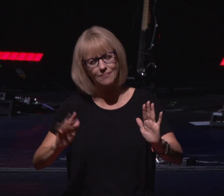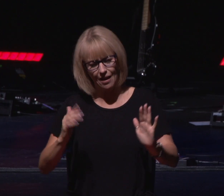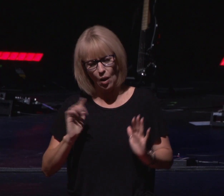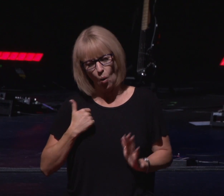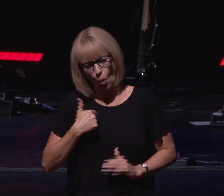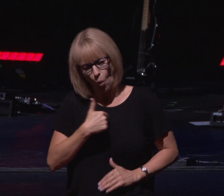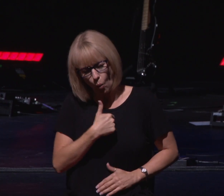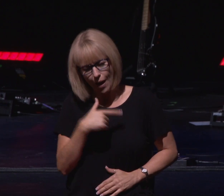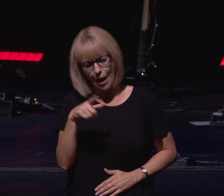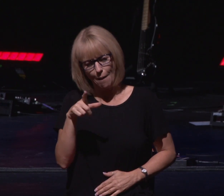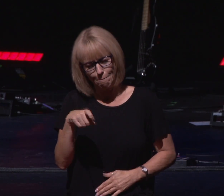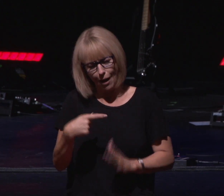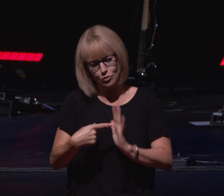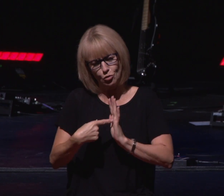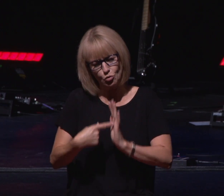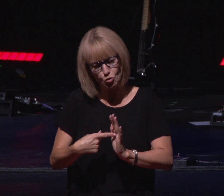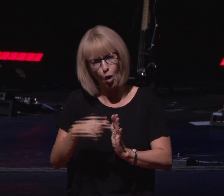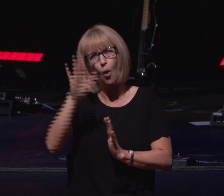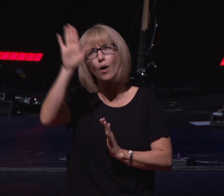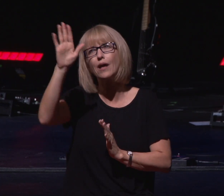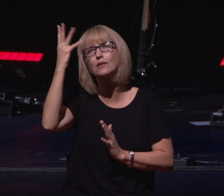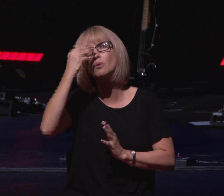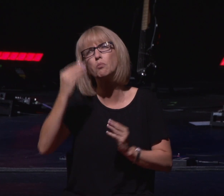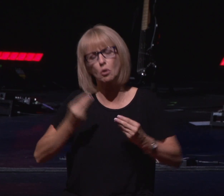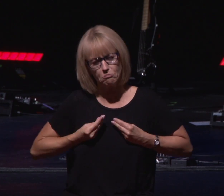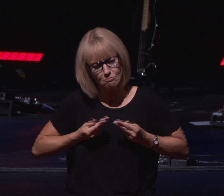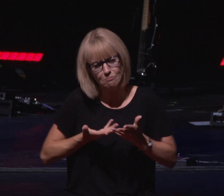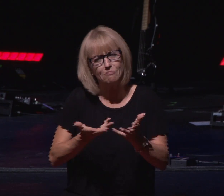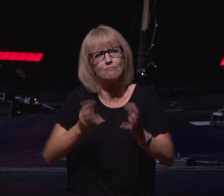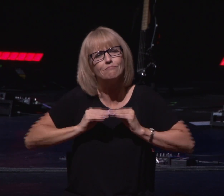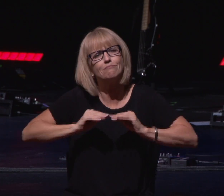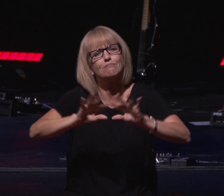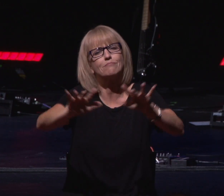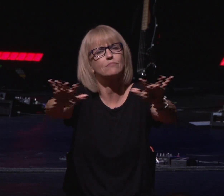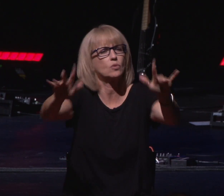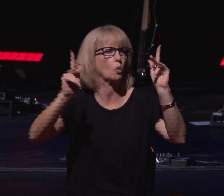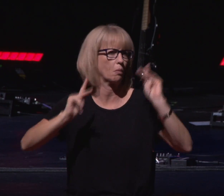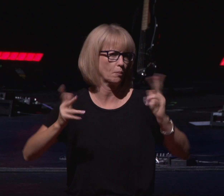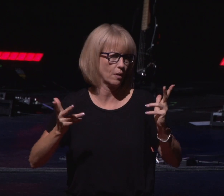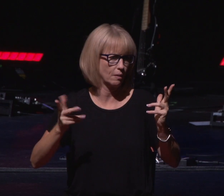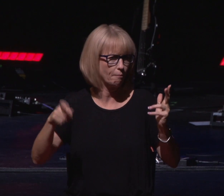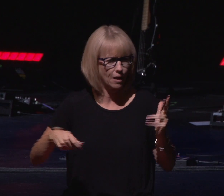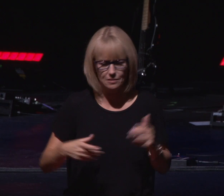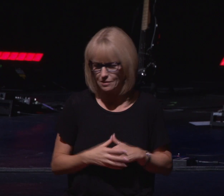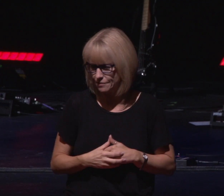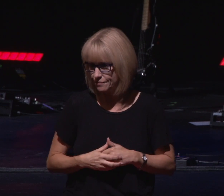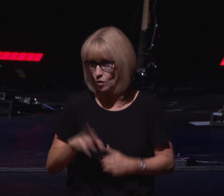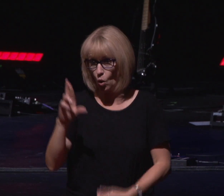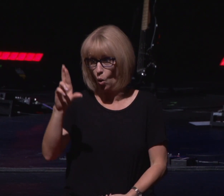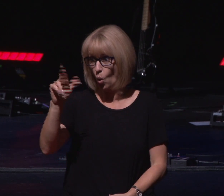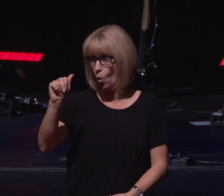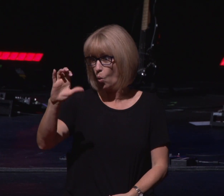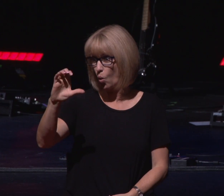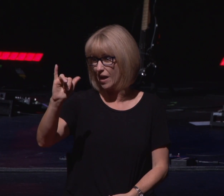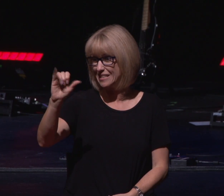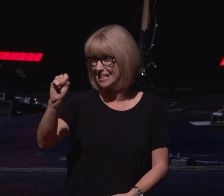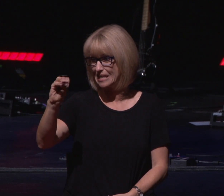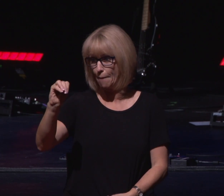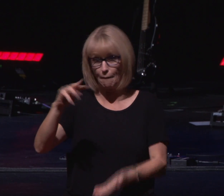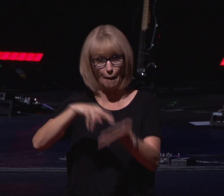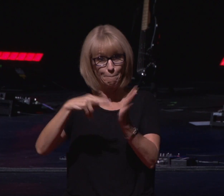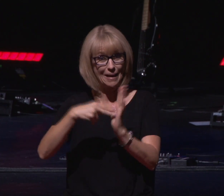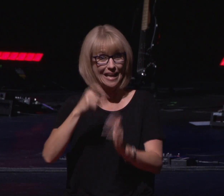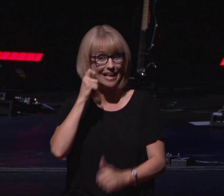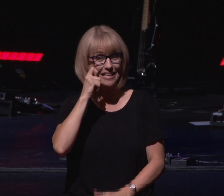reflecting the beauty of God and seeing God in other people that we can figure out. I want to say racism is not just about skin